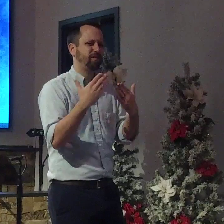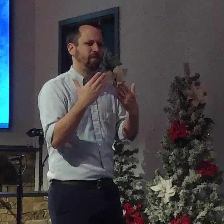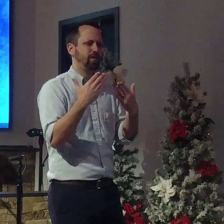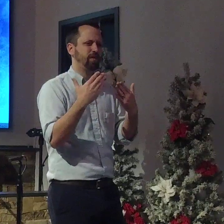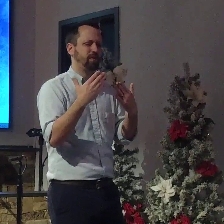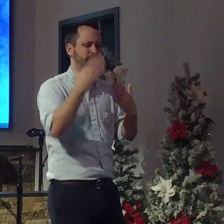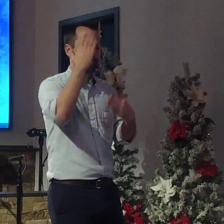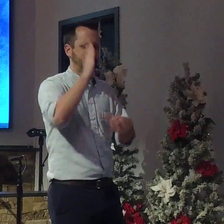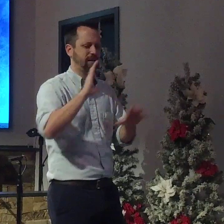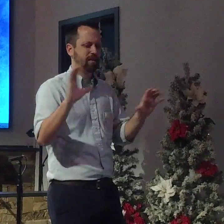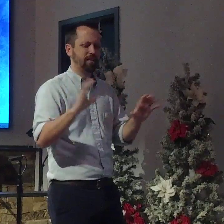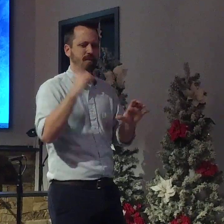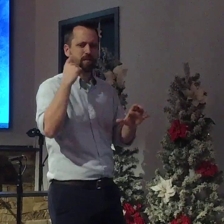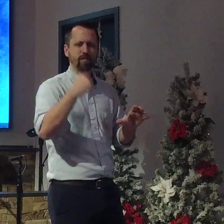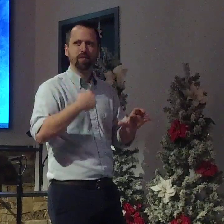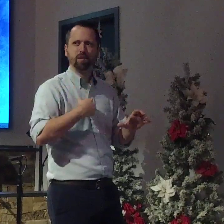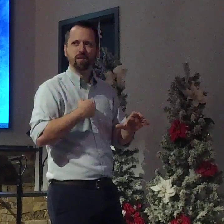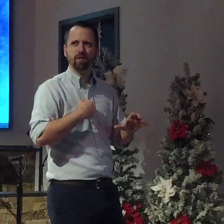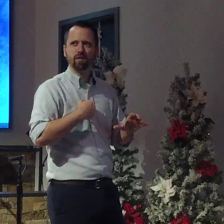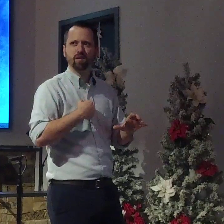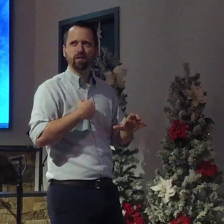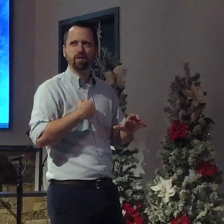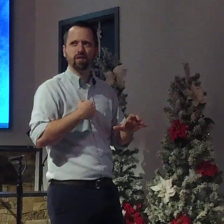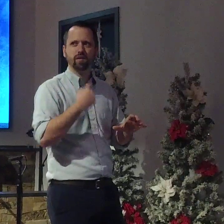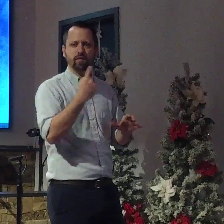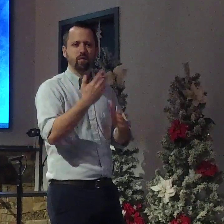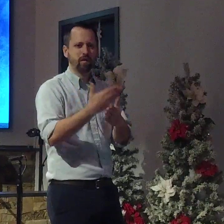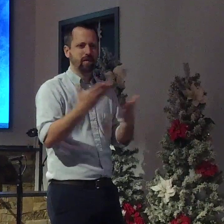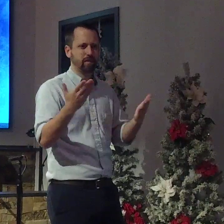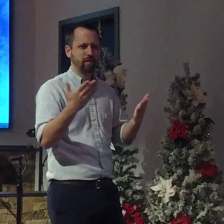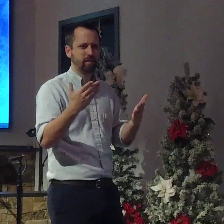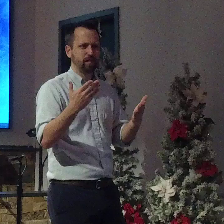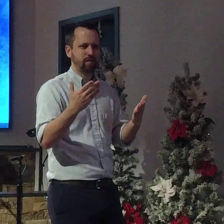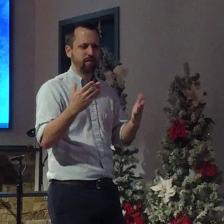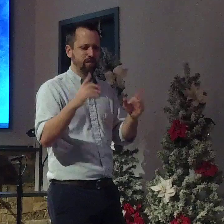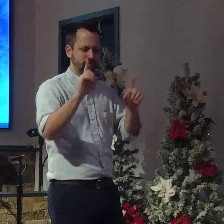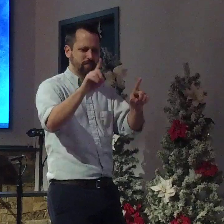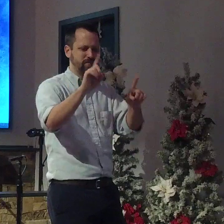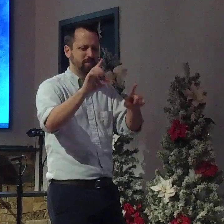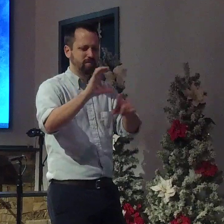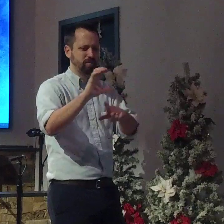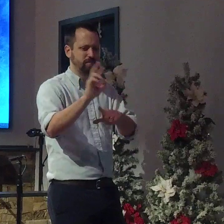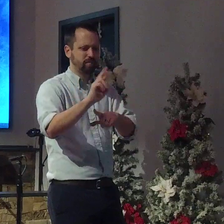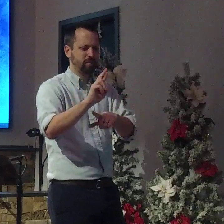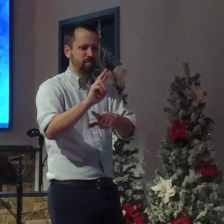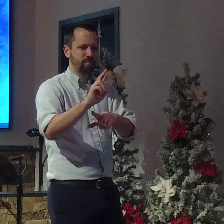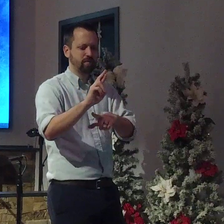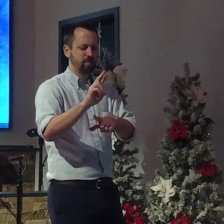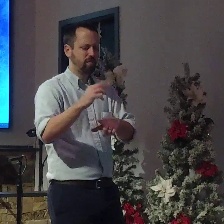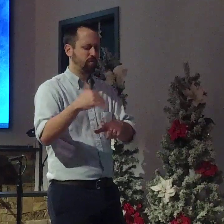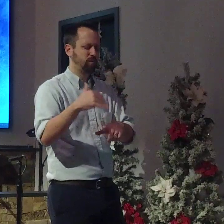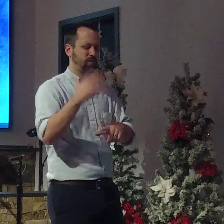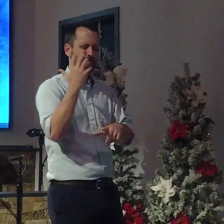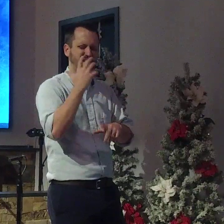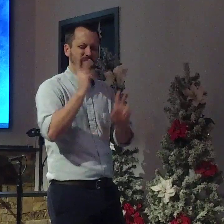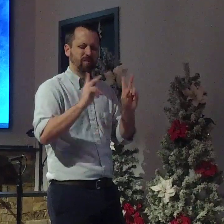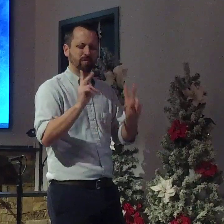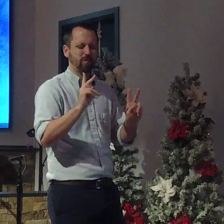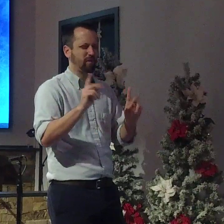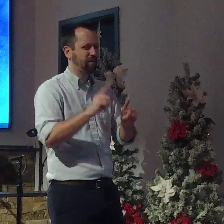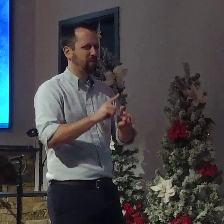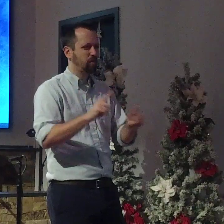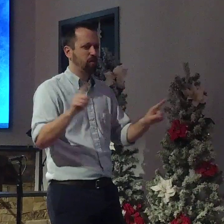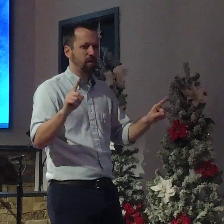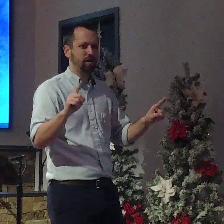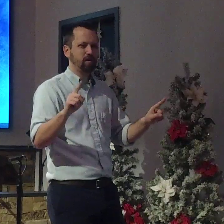all of you guys as family. We all show love for each other, have fun, hang out with each other like the Lord Jesus Christ said